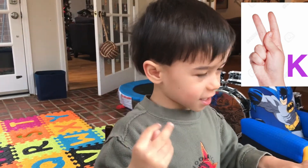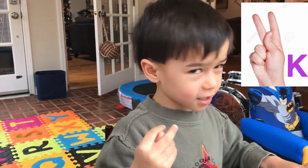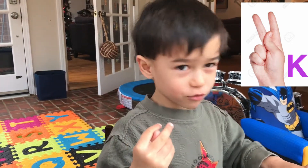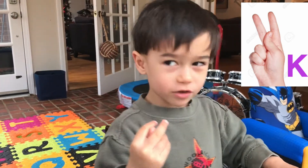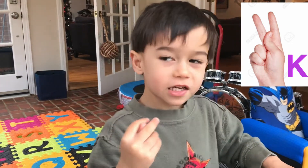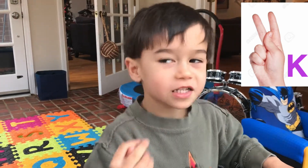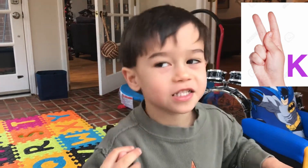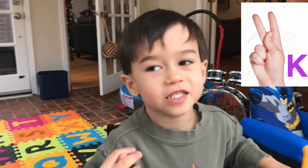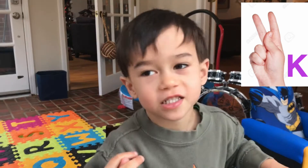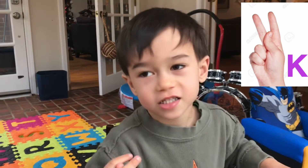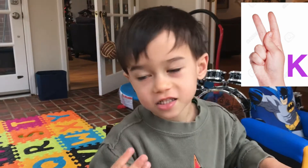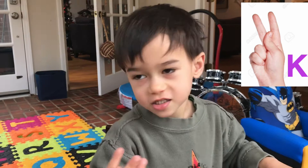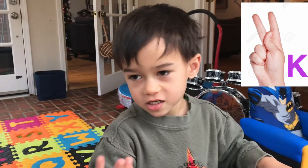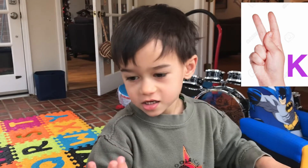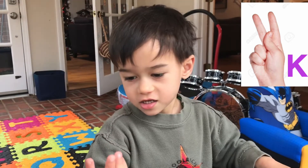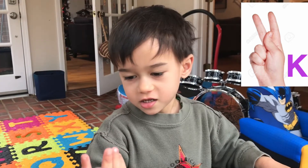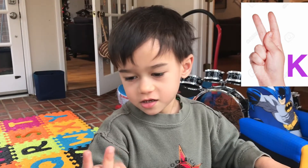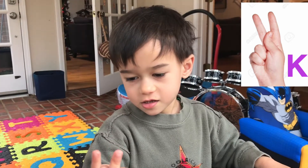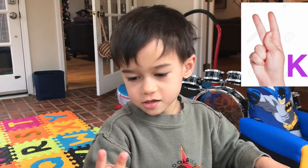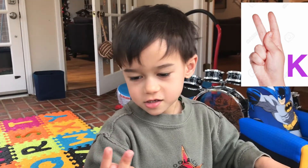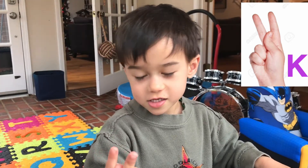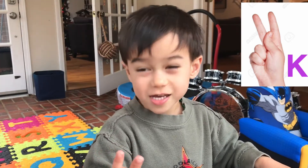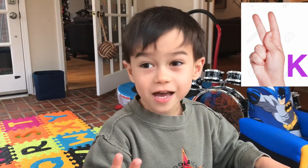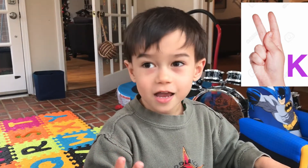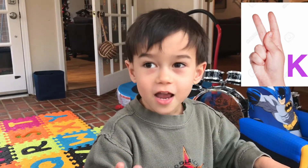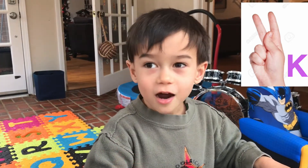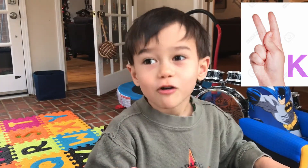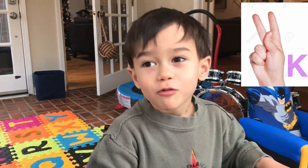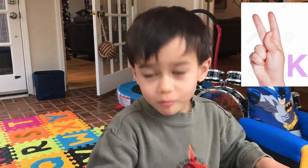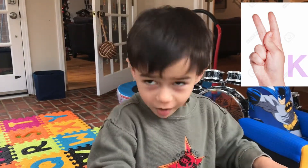Kiwi. Kiwi. Do you like kiwi? Yeah.